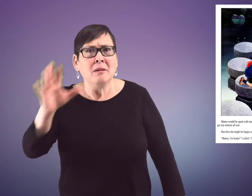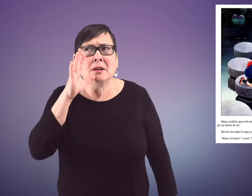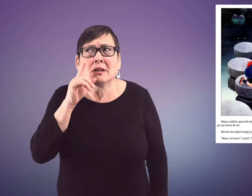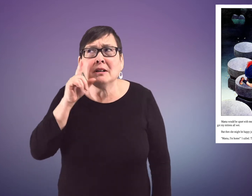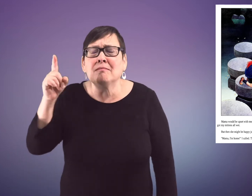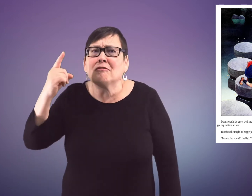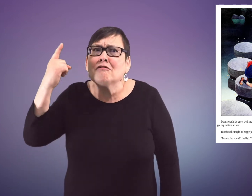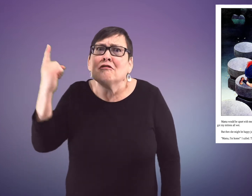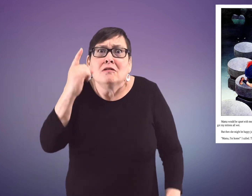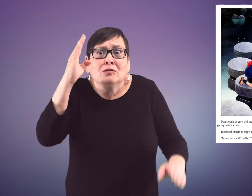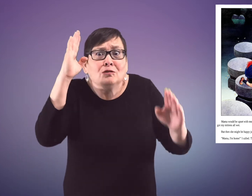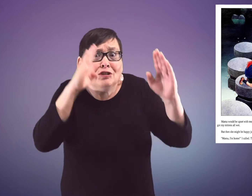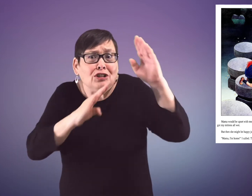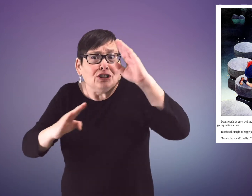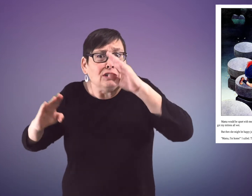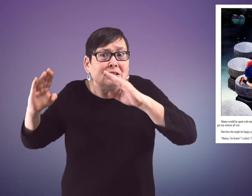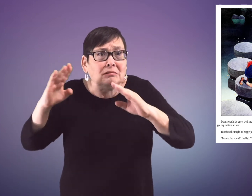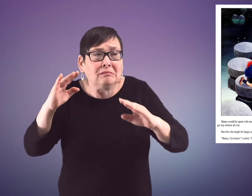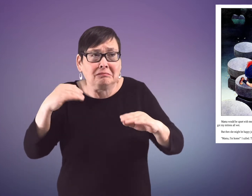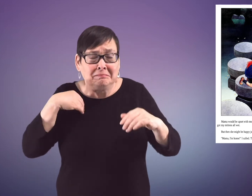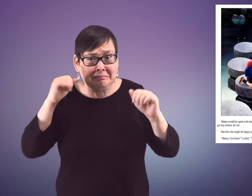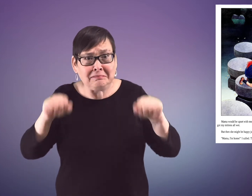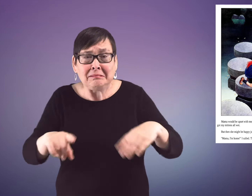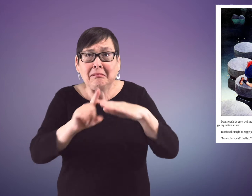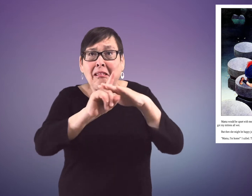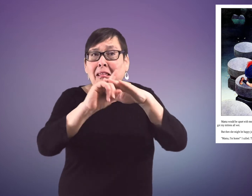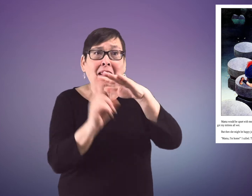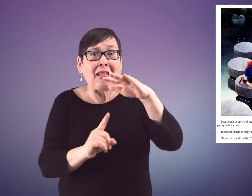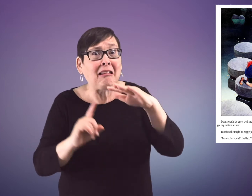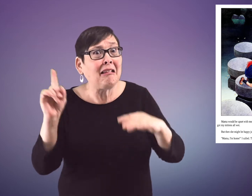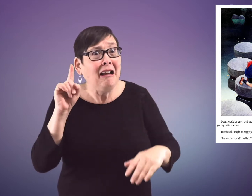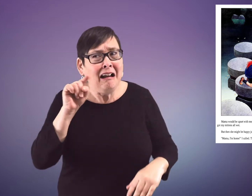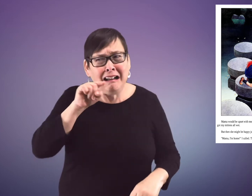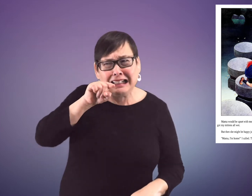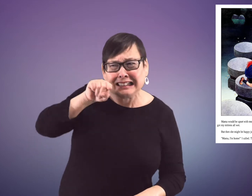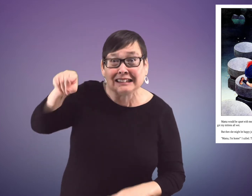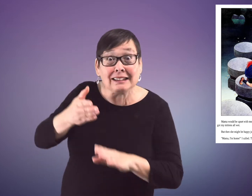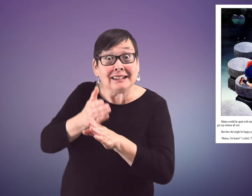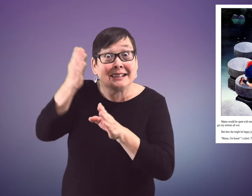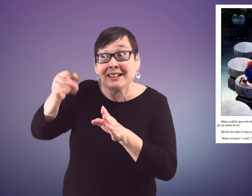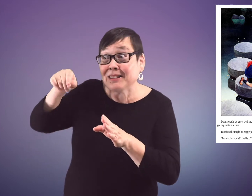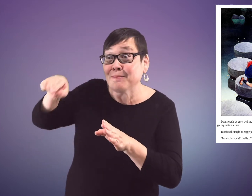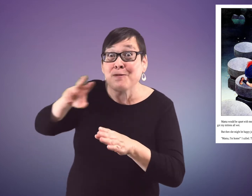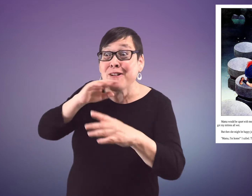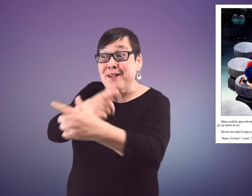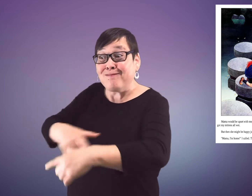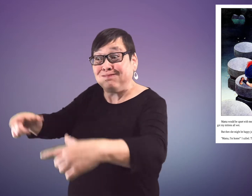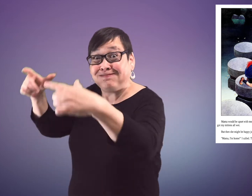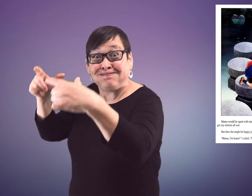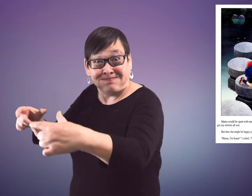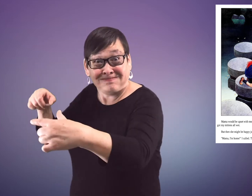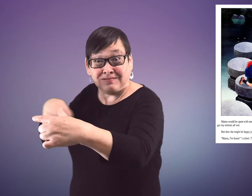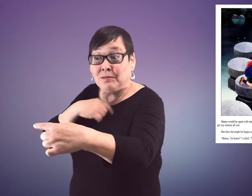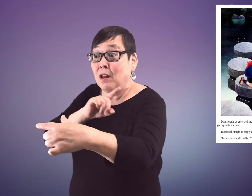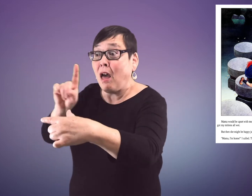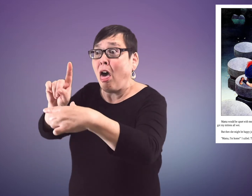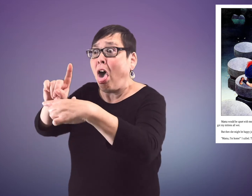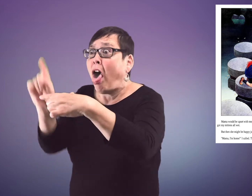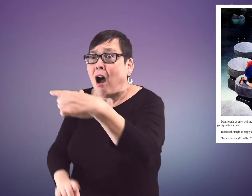Mama worried that I might drown in the neighbor's pond. She was always worried about